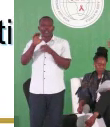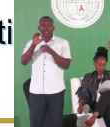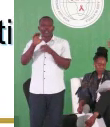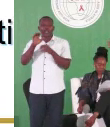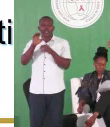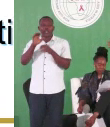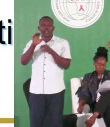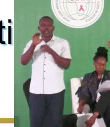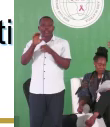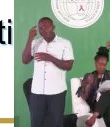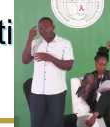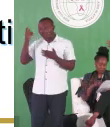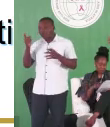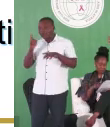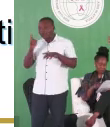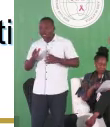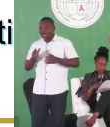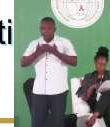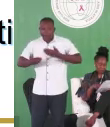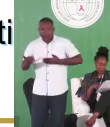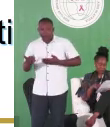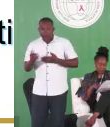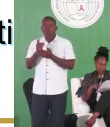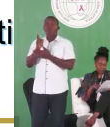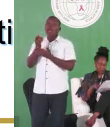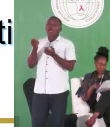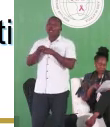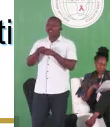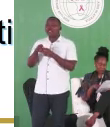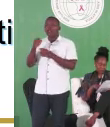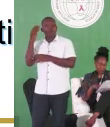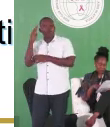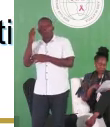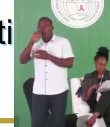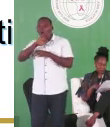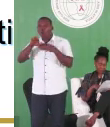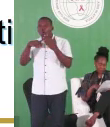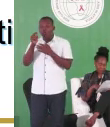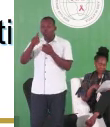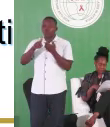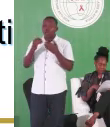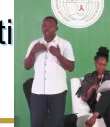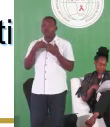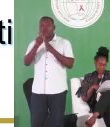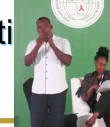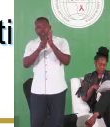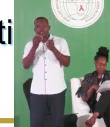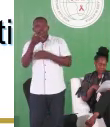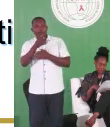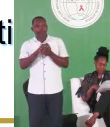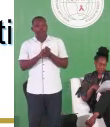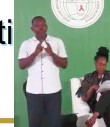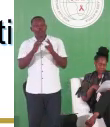timely birth dose. Whereas for the bronze, all we need to have is the policy in place. Then for the